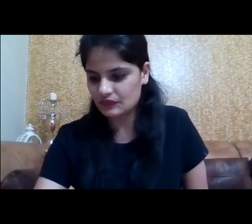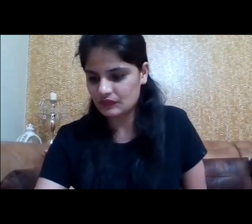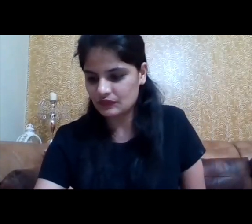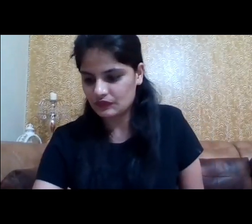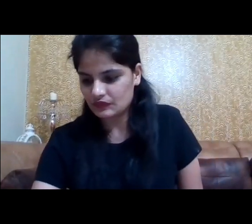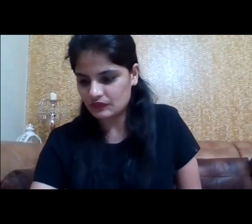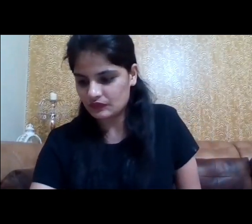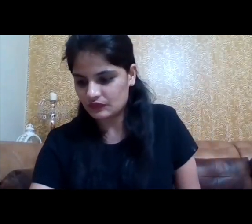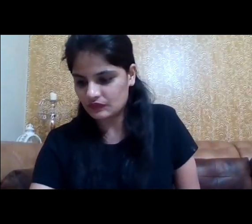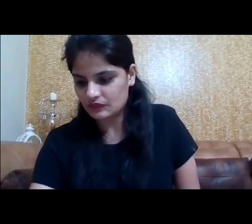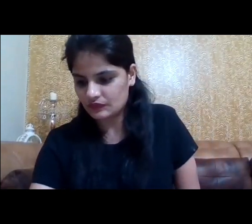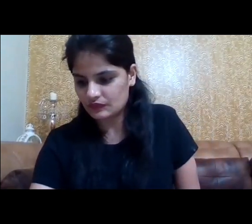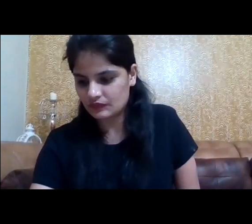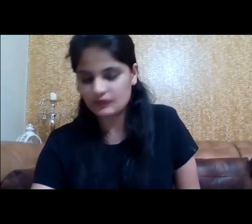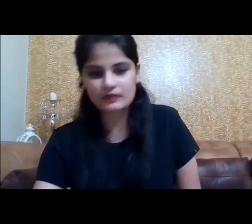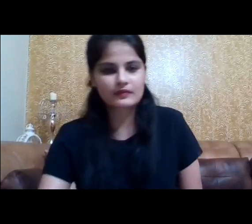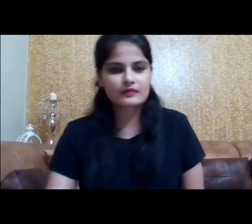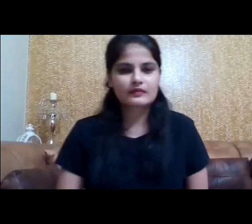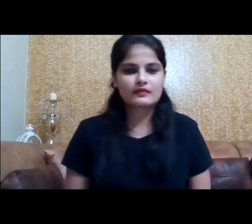3.